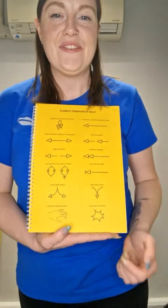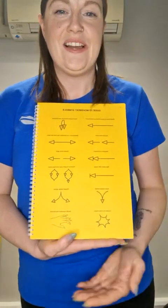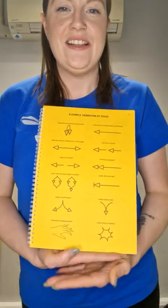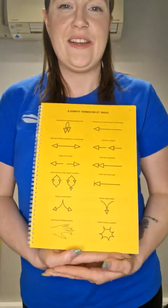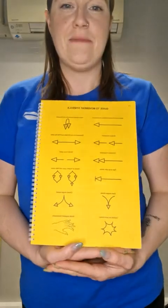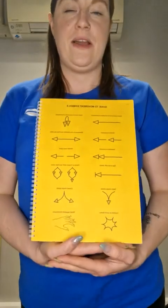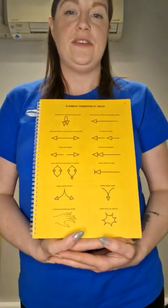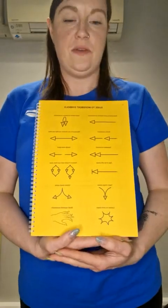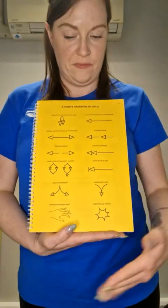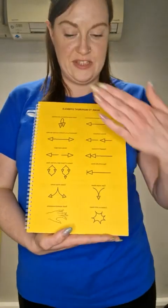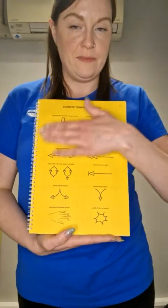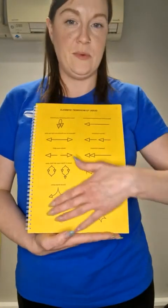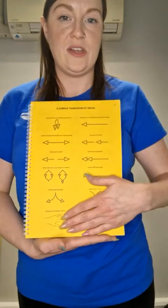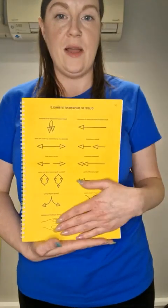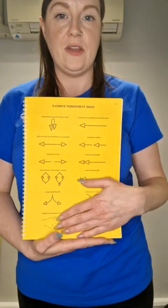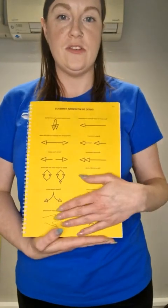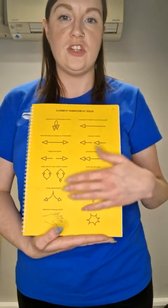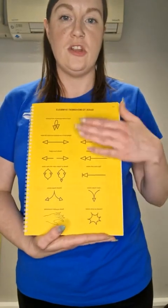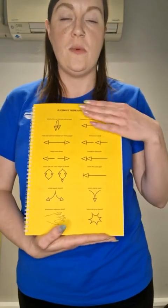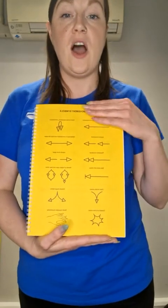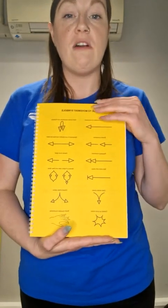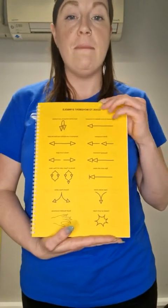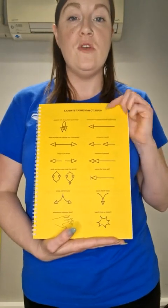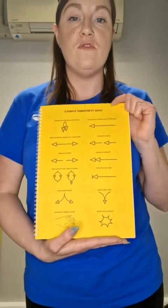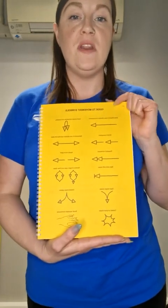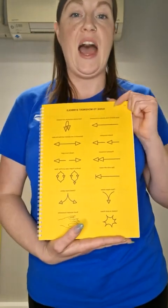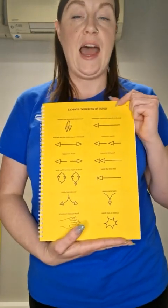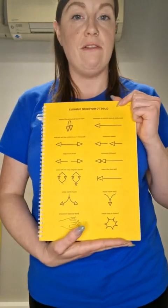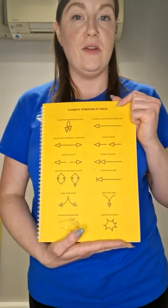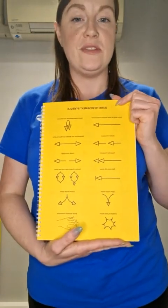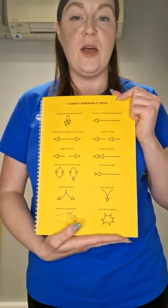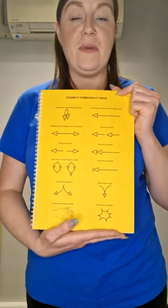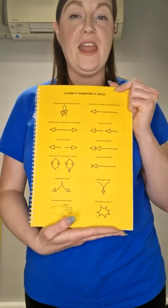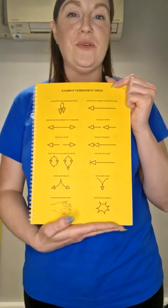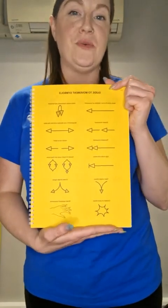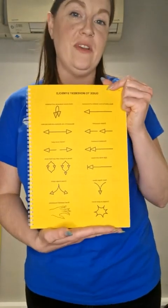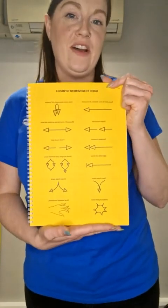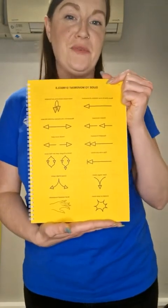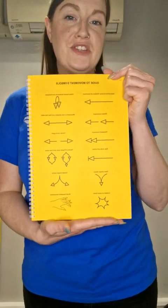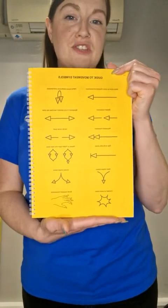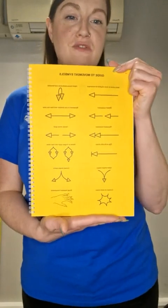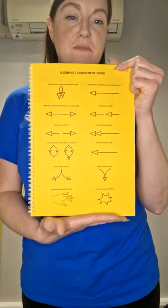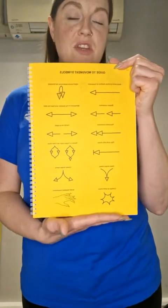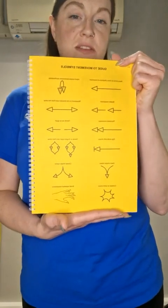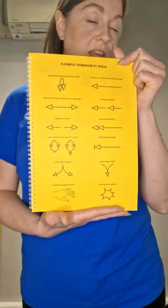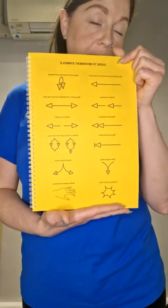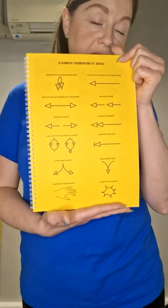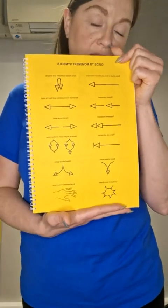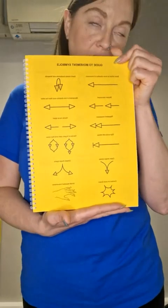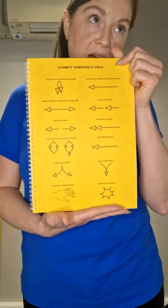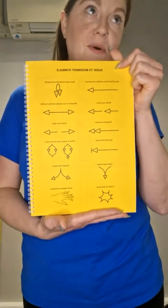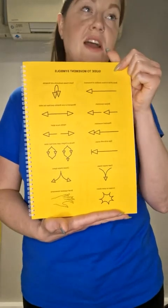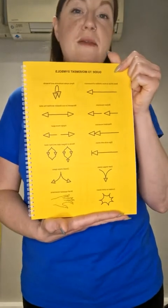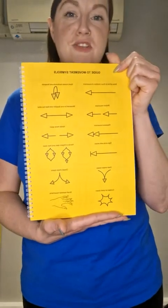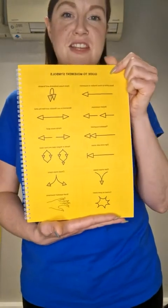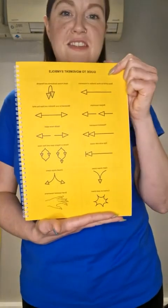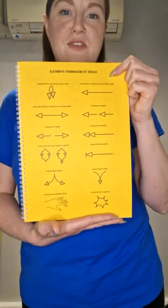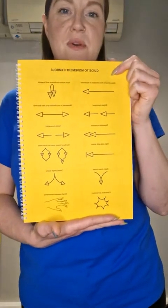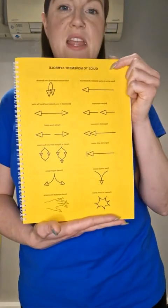symbols that I'm going to show you are our movement arrows that appear on all of our descriptions, on our images, sorry.